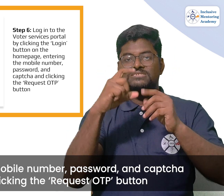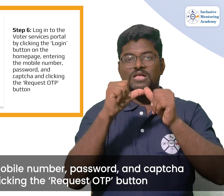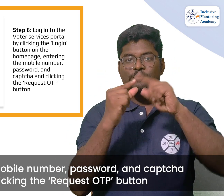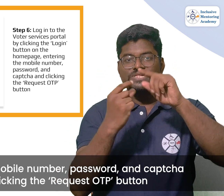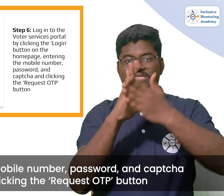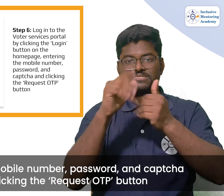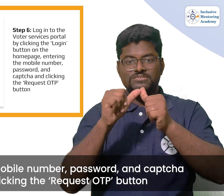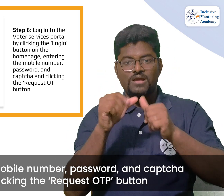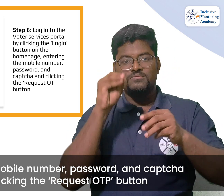CAPTCHA,